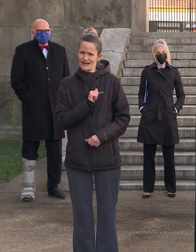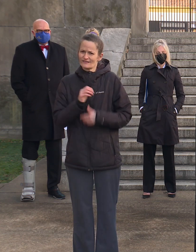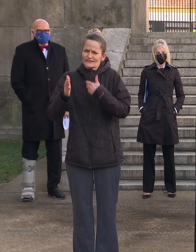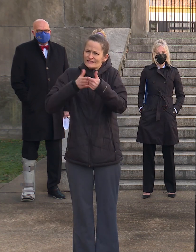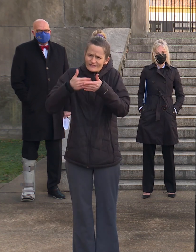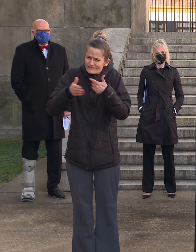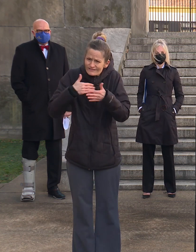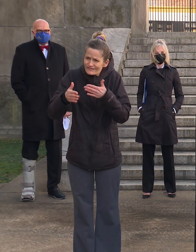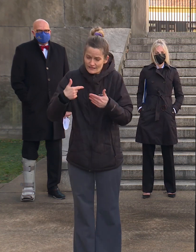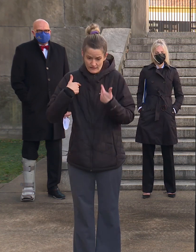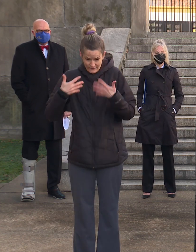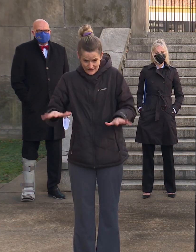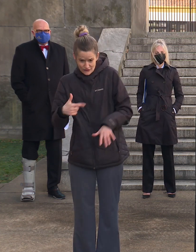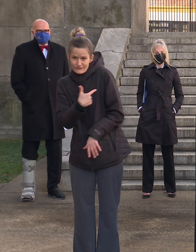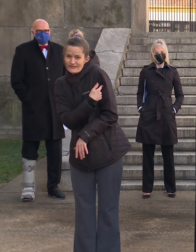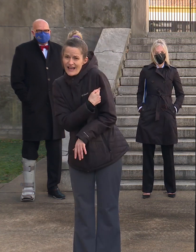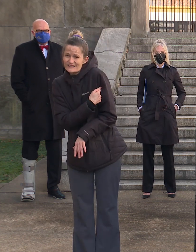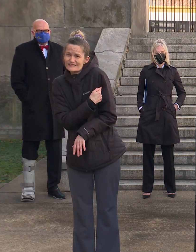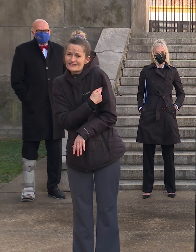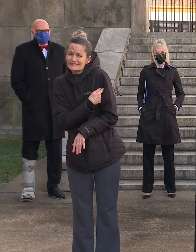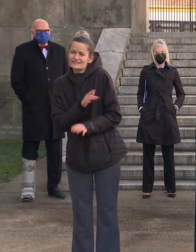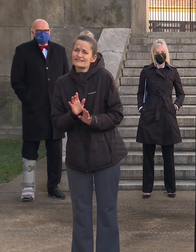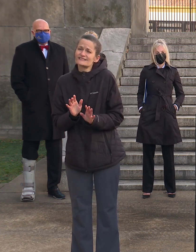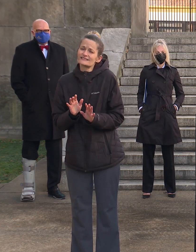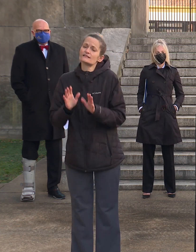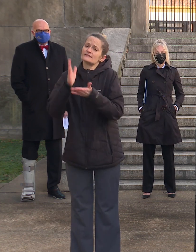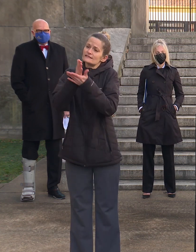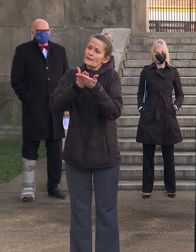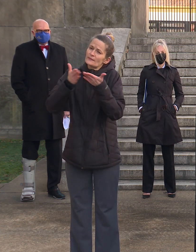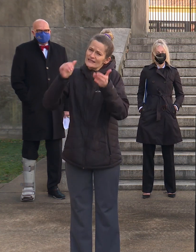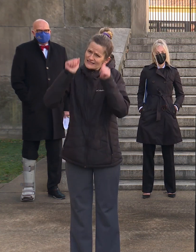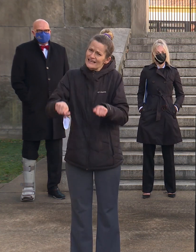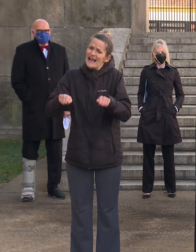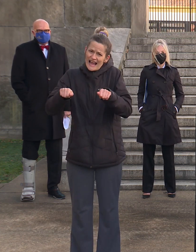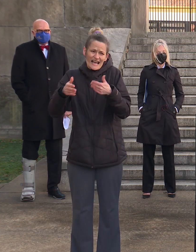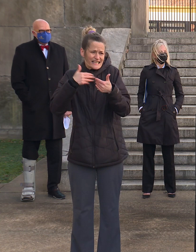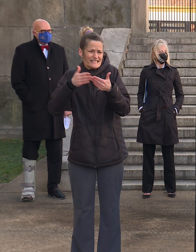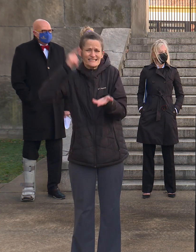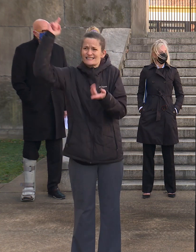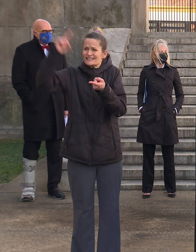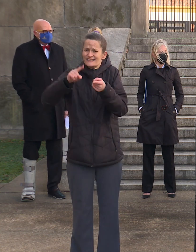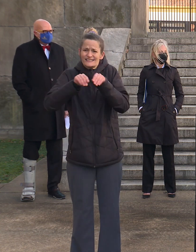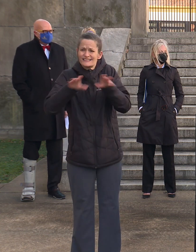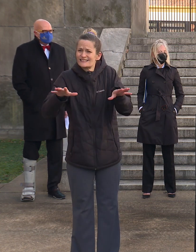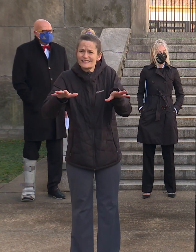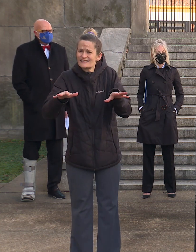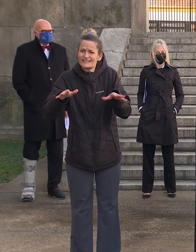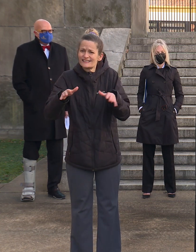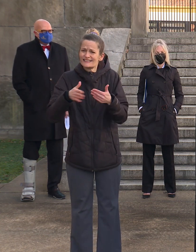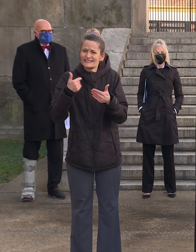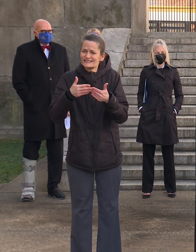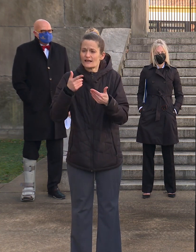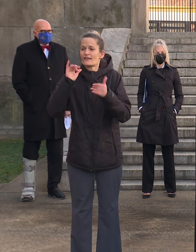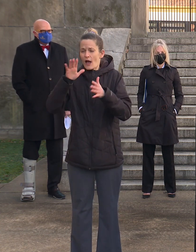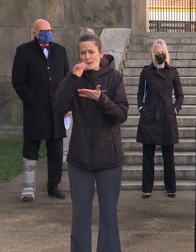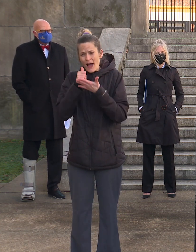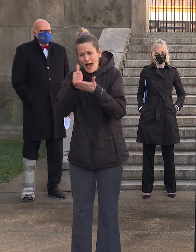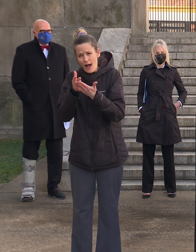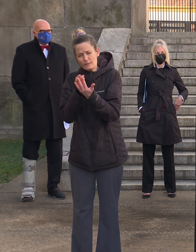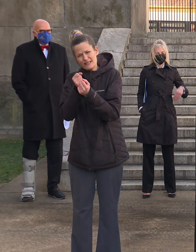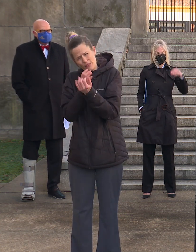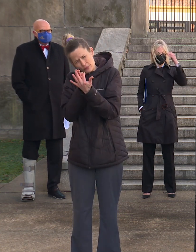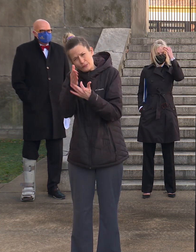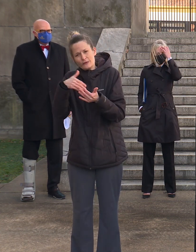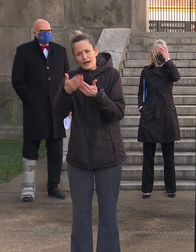Simple things can slow the spread of COVID down, and it will help us get through these next few weeks. We need to all, number